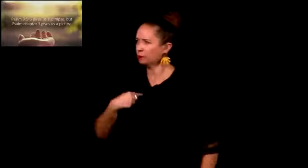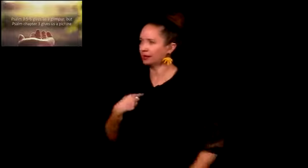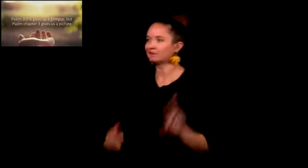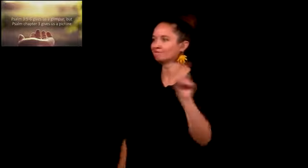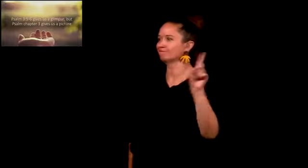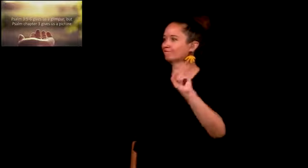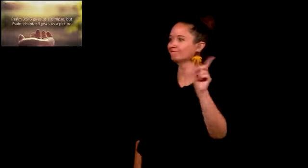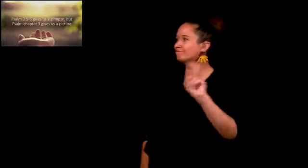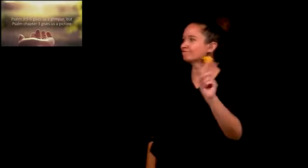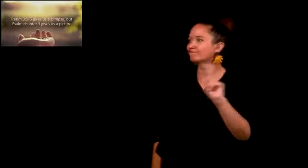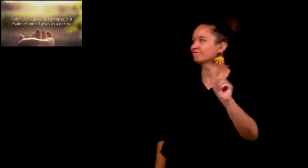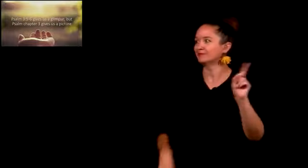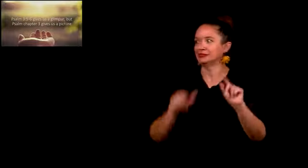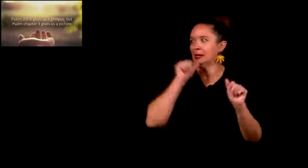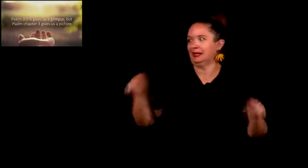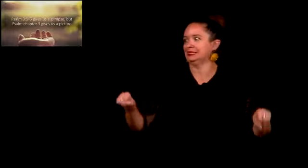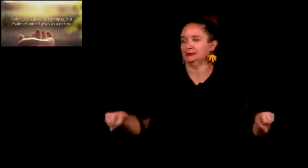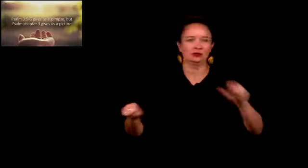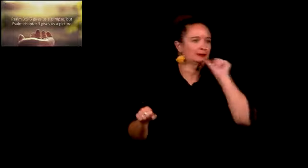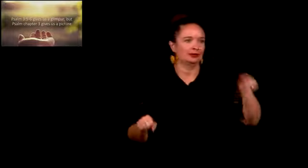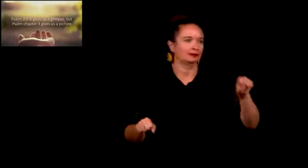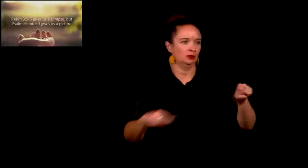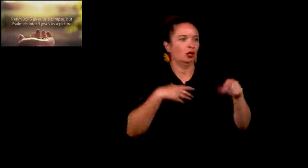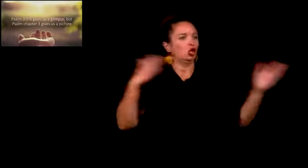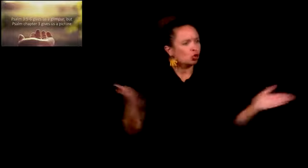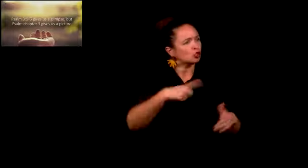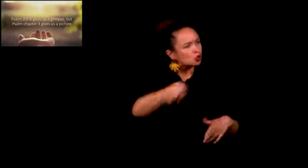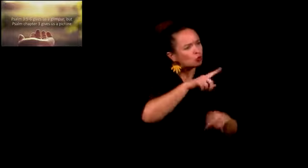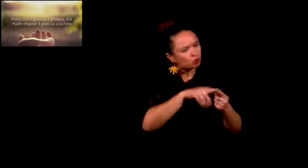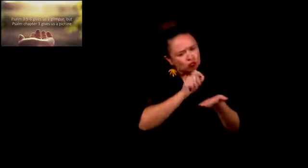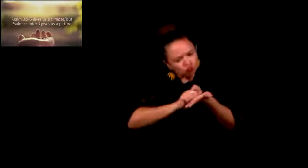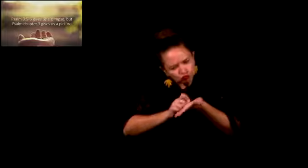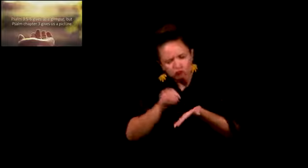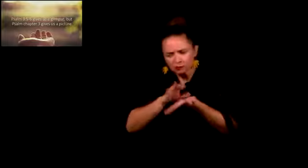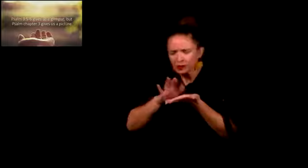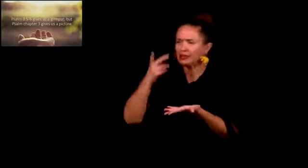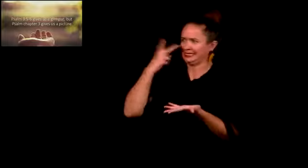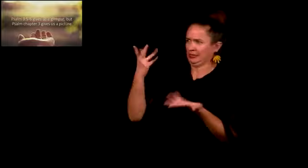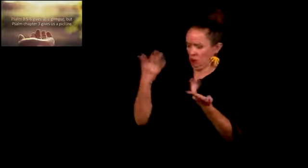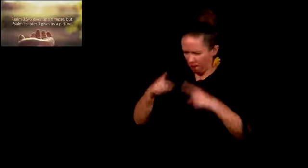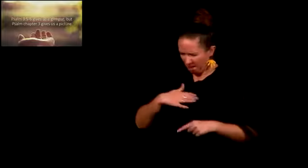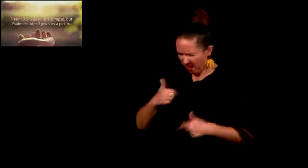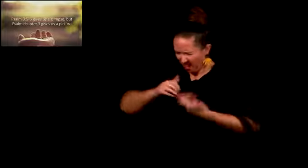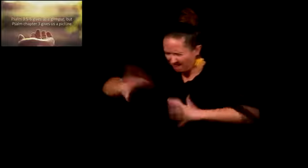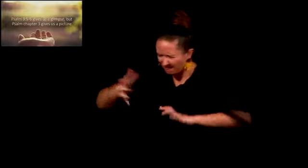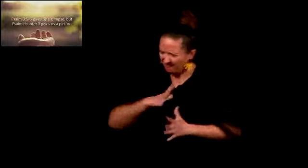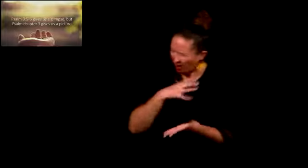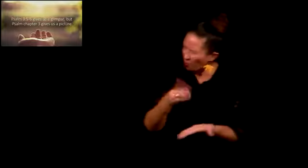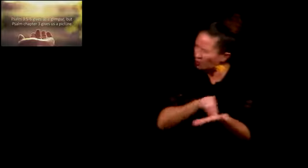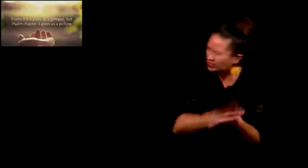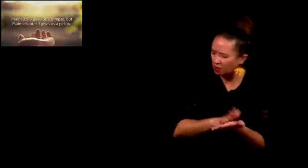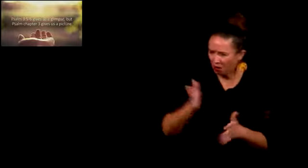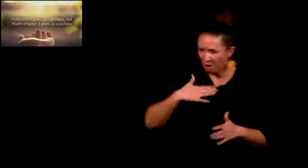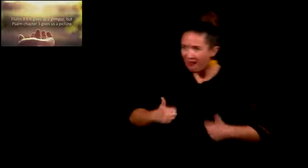life. And don't think that God's not doing anything for you, because that is simply not true. See what's going on in